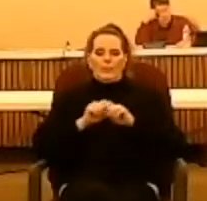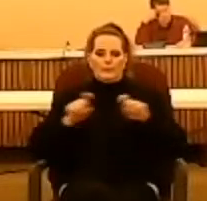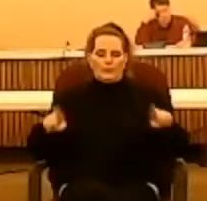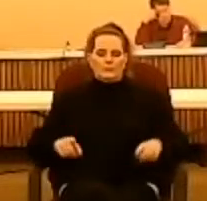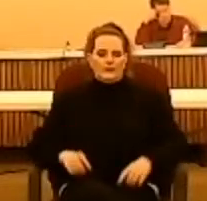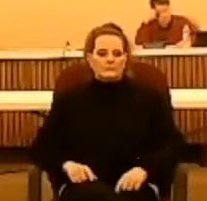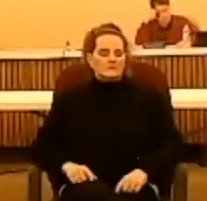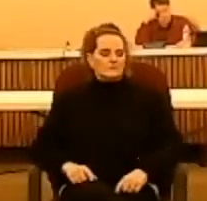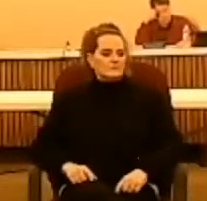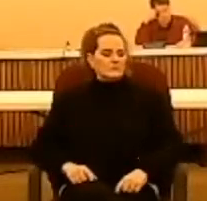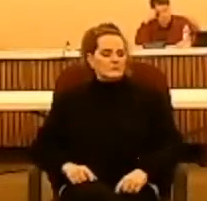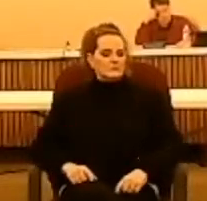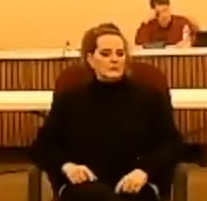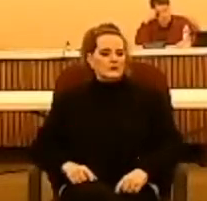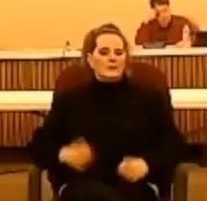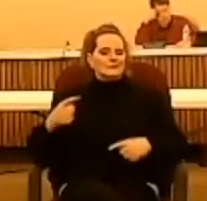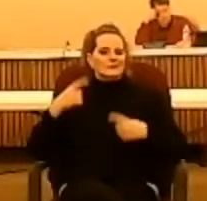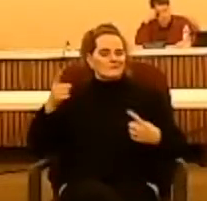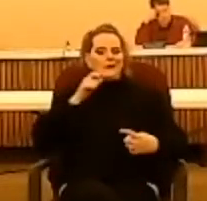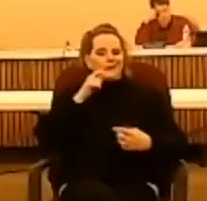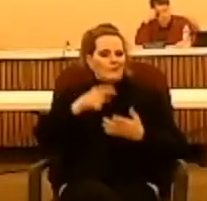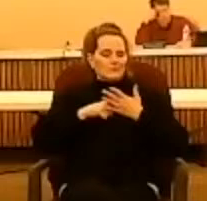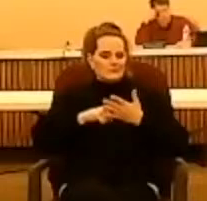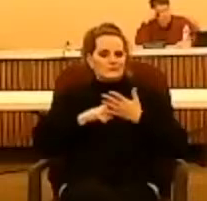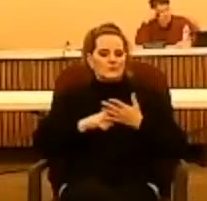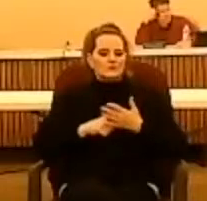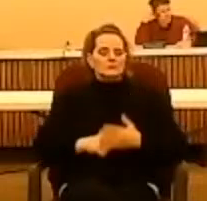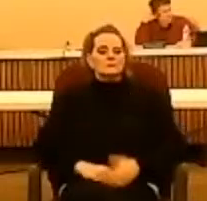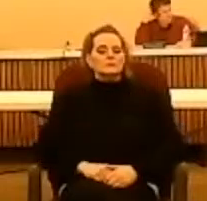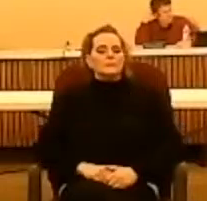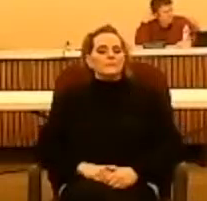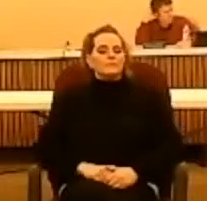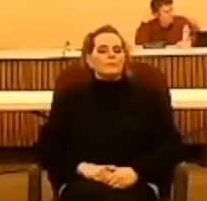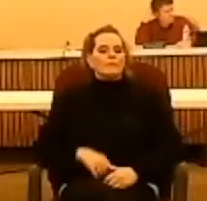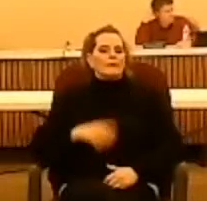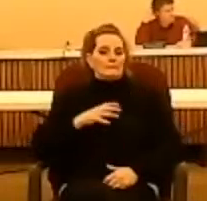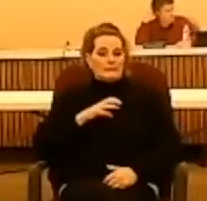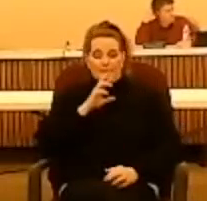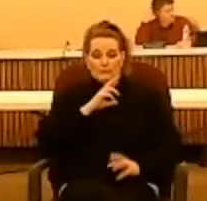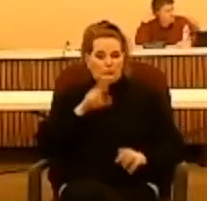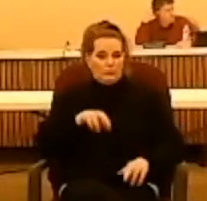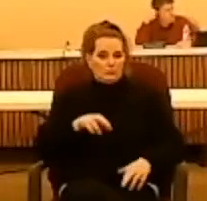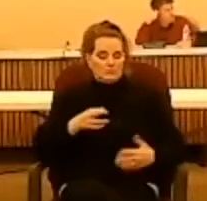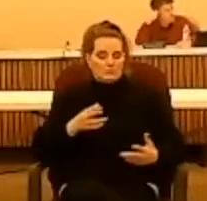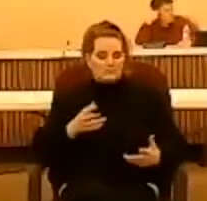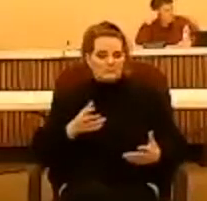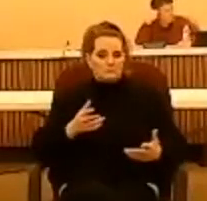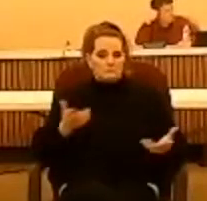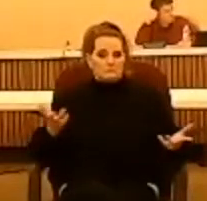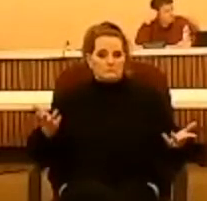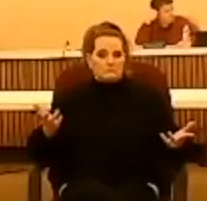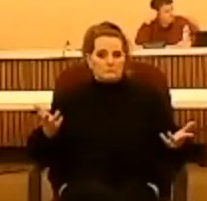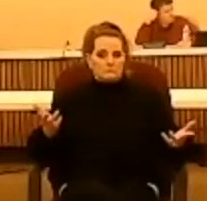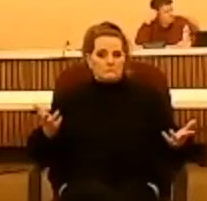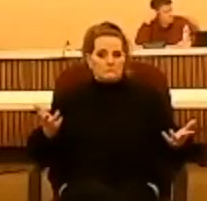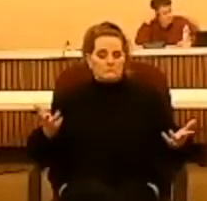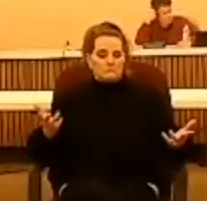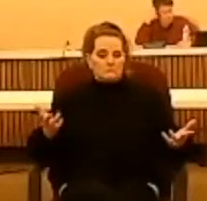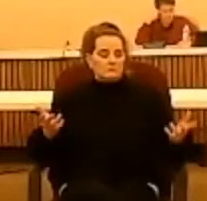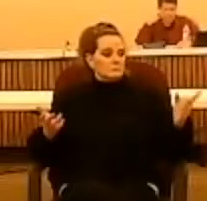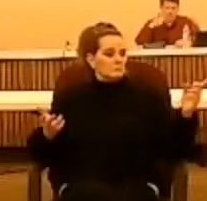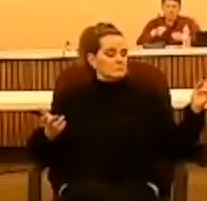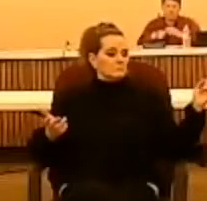Since there's no other discussion items, committee reports. Okay.